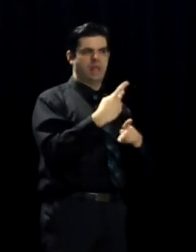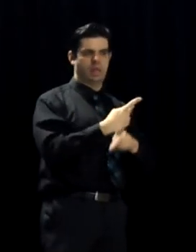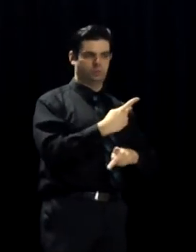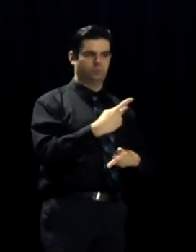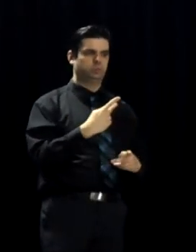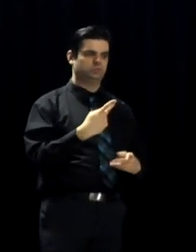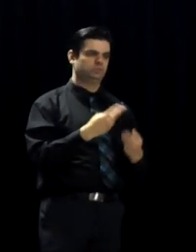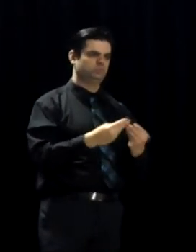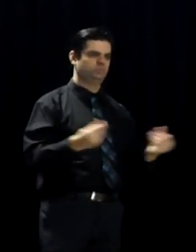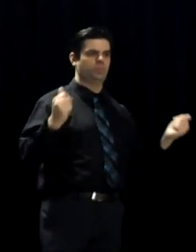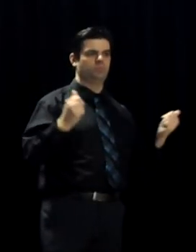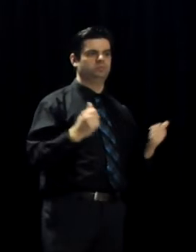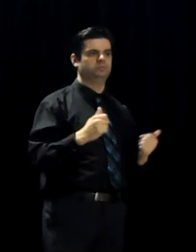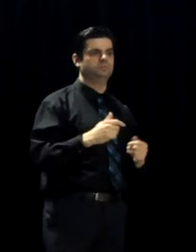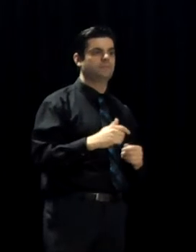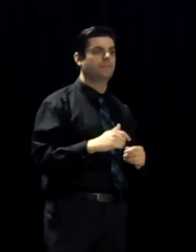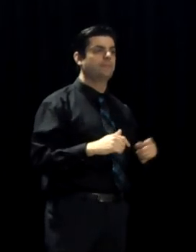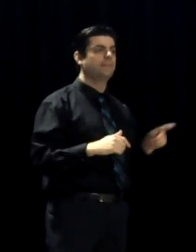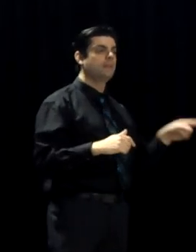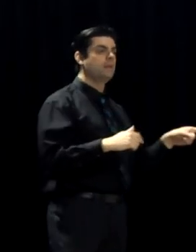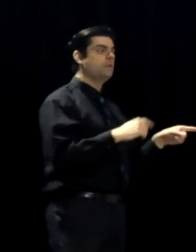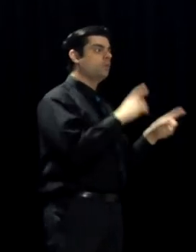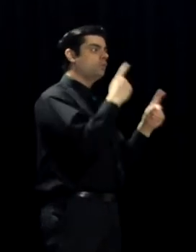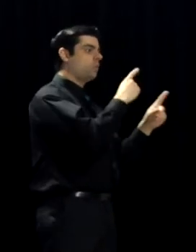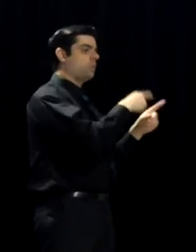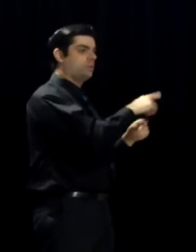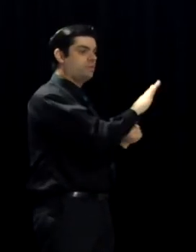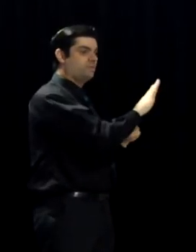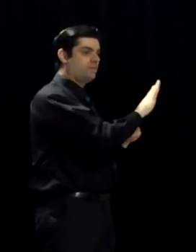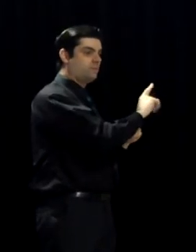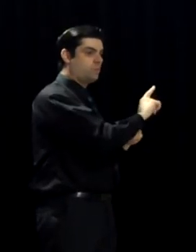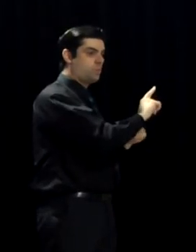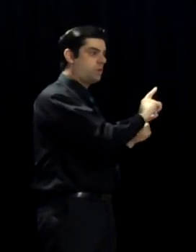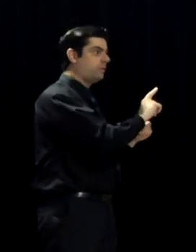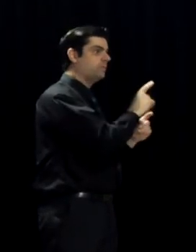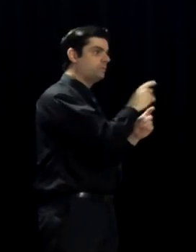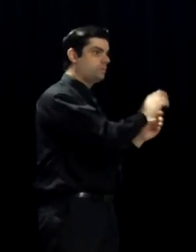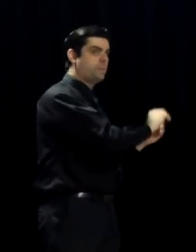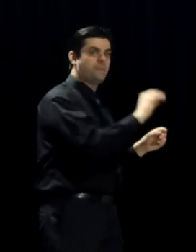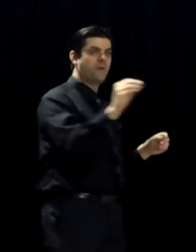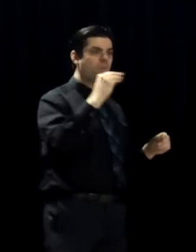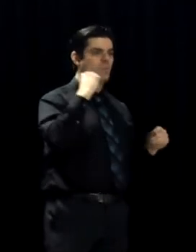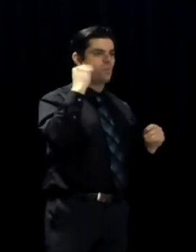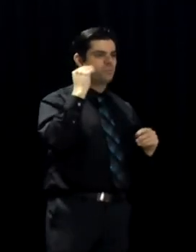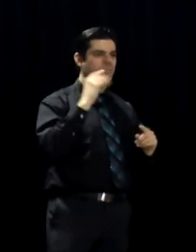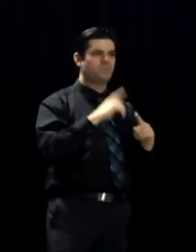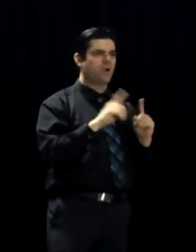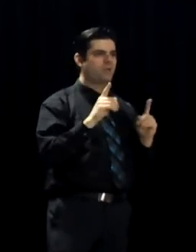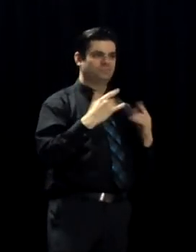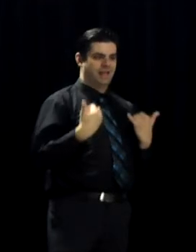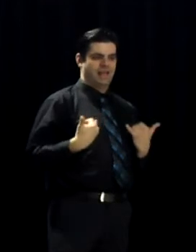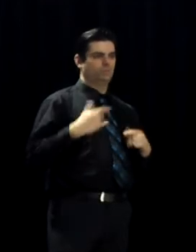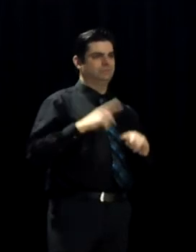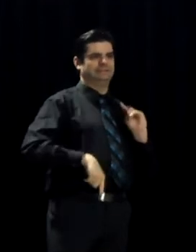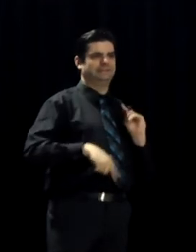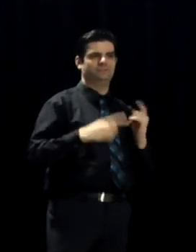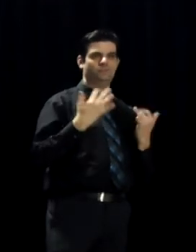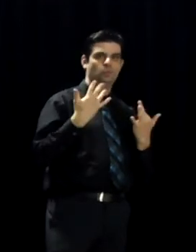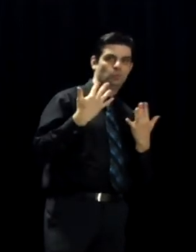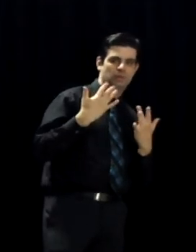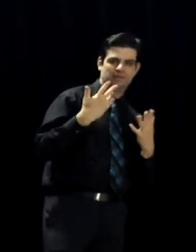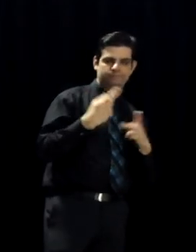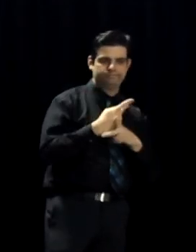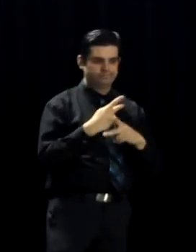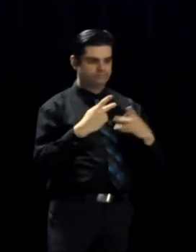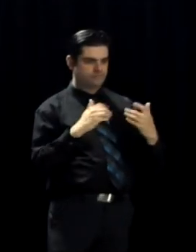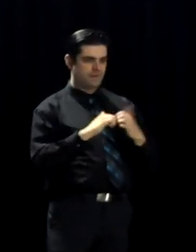homes, we only now have really 28 individuals in the hospital that really need the care, and